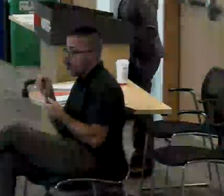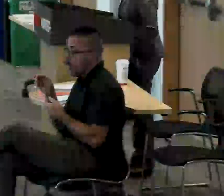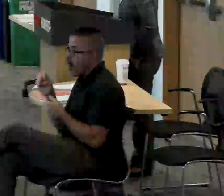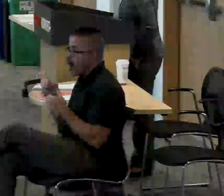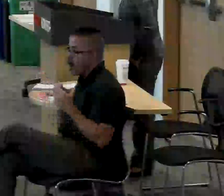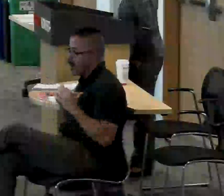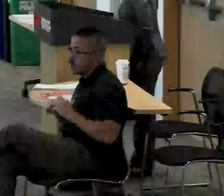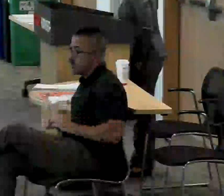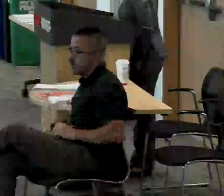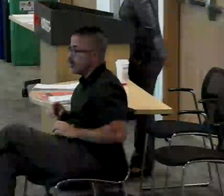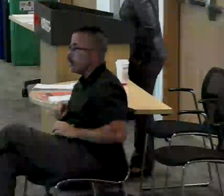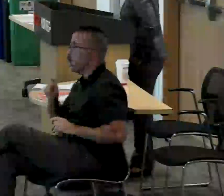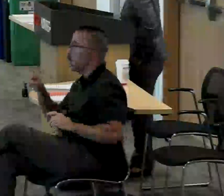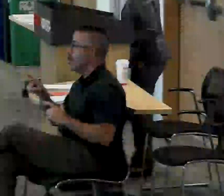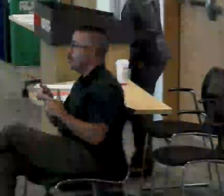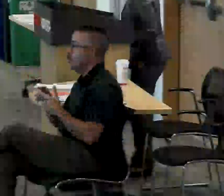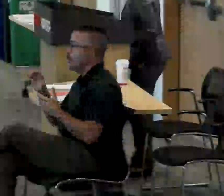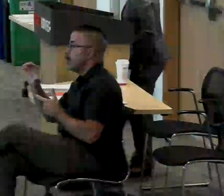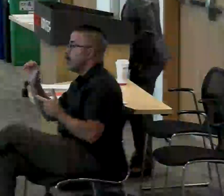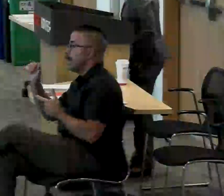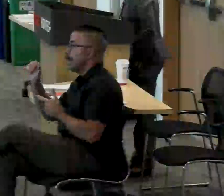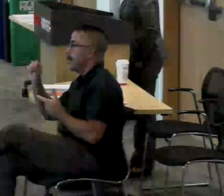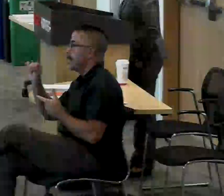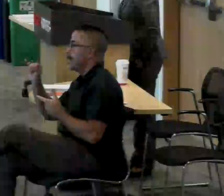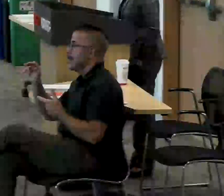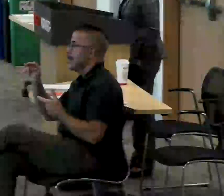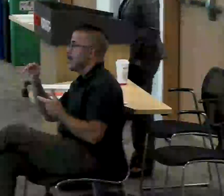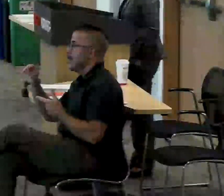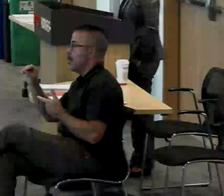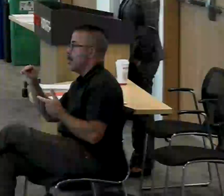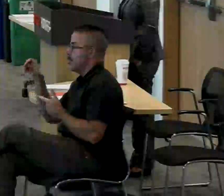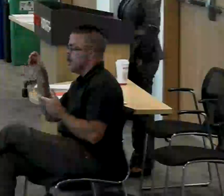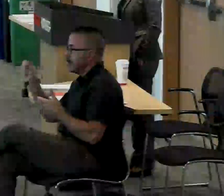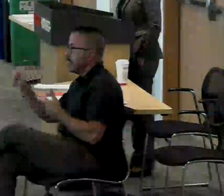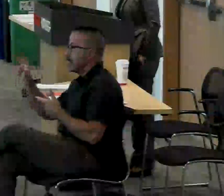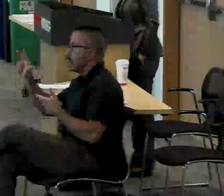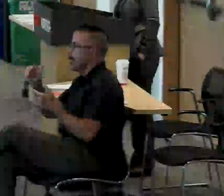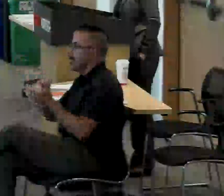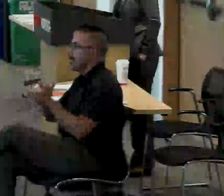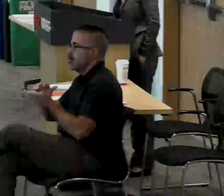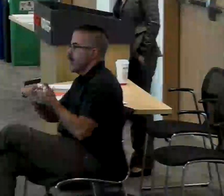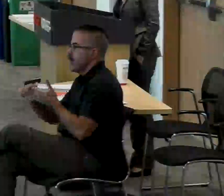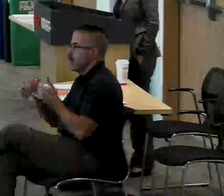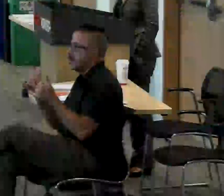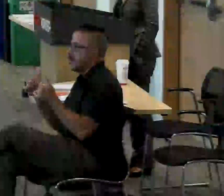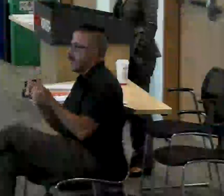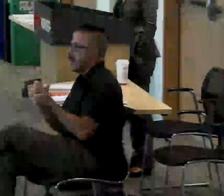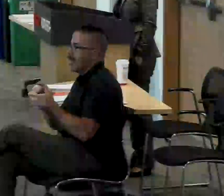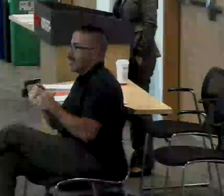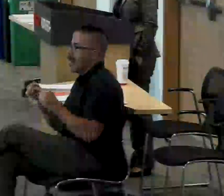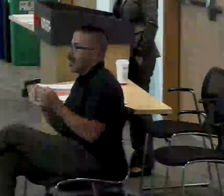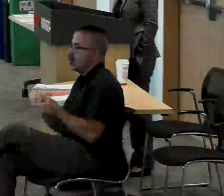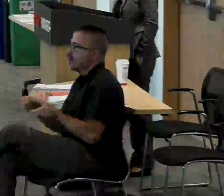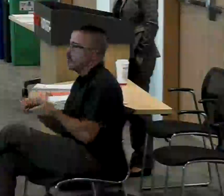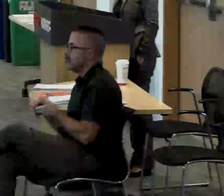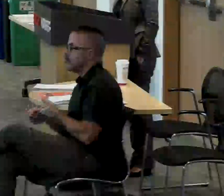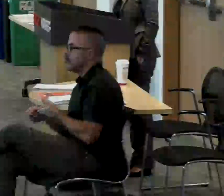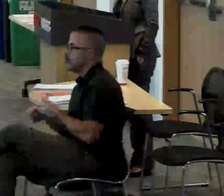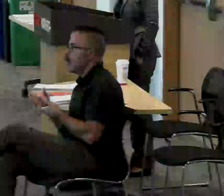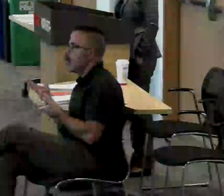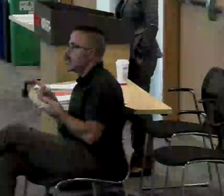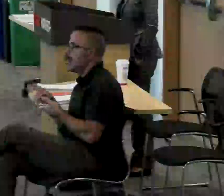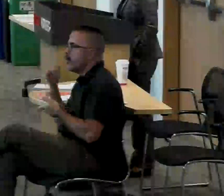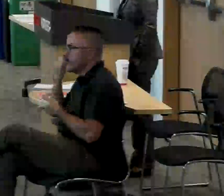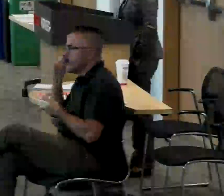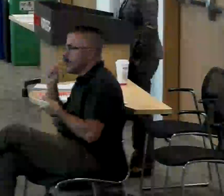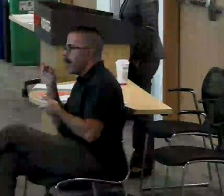to a casino and spends $3,000 playing blackjack. And what happens if the IRS finds